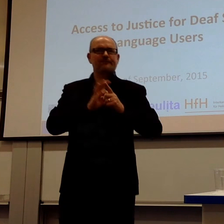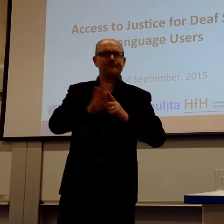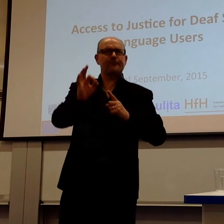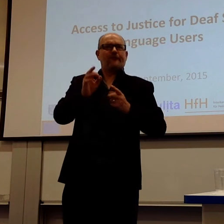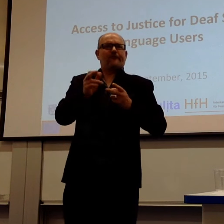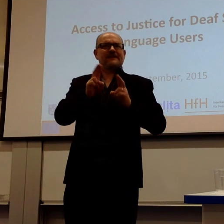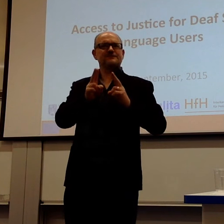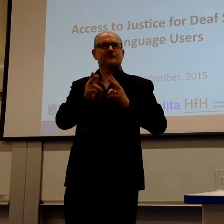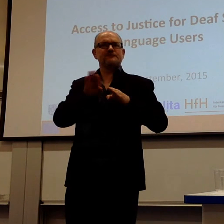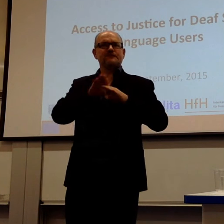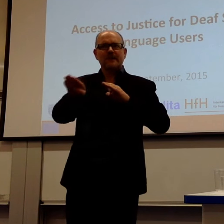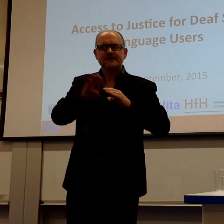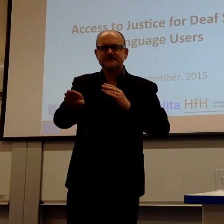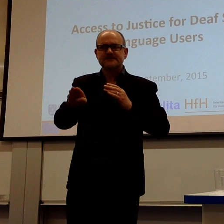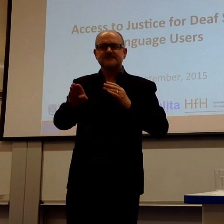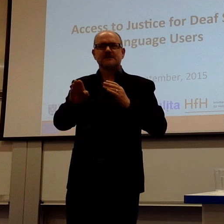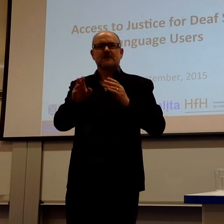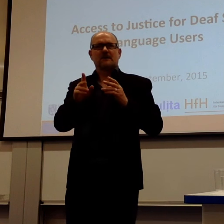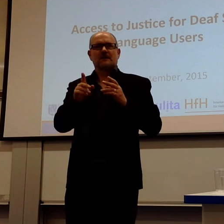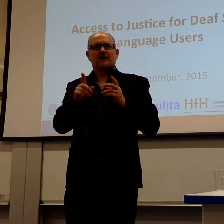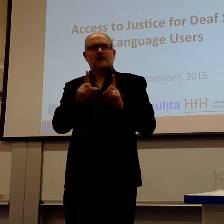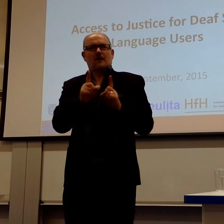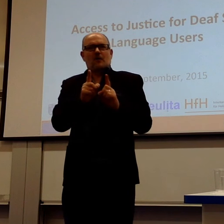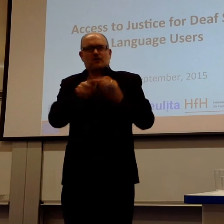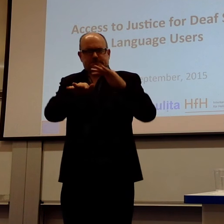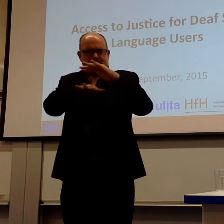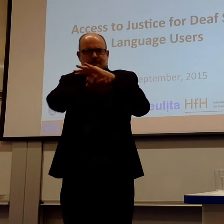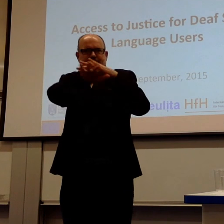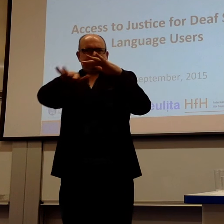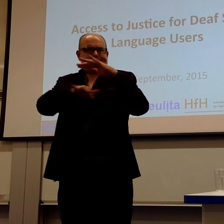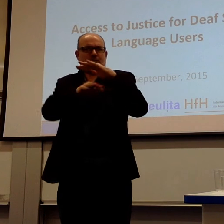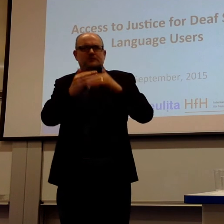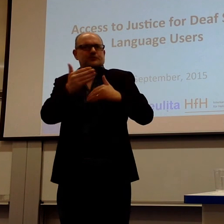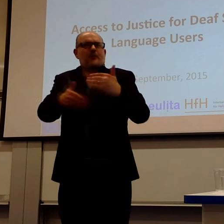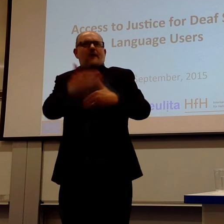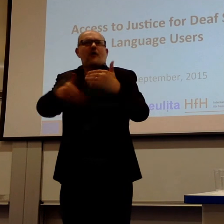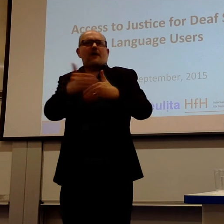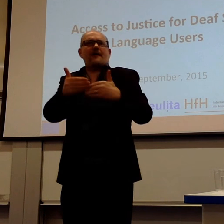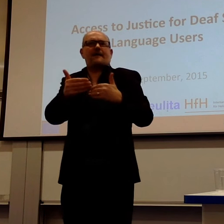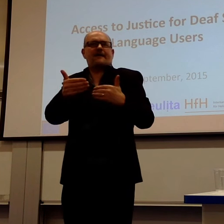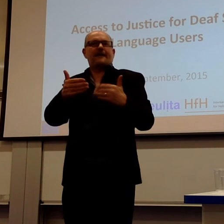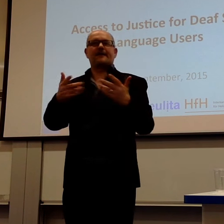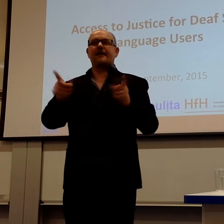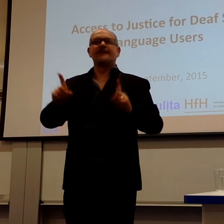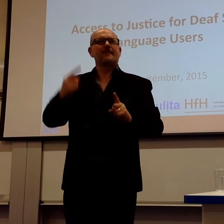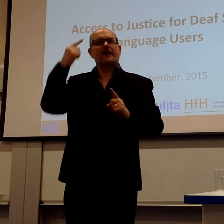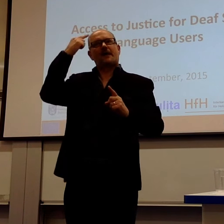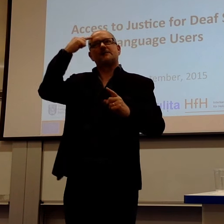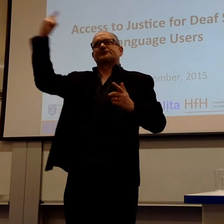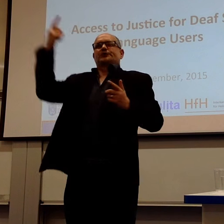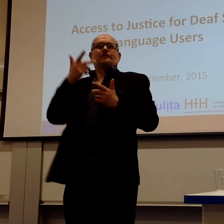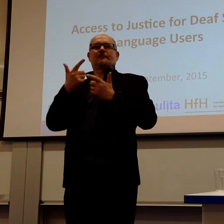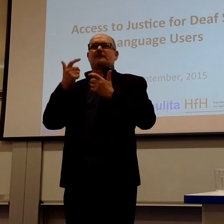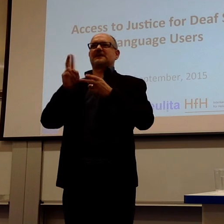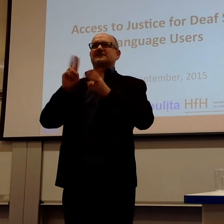And it demonstrated a clear understanding of how to improve interpreting practice and interpreting services. It looked at what was going on